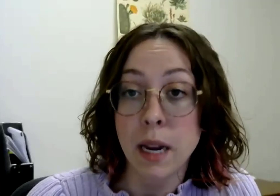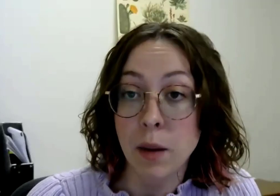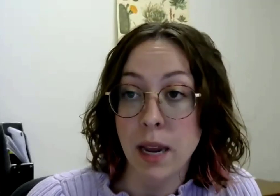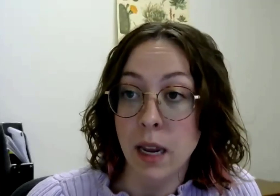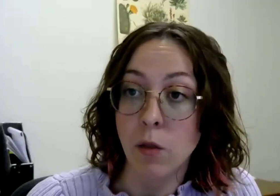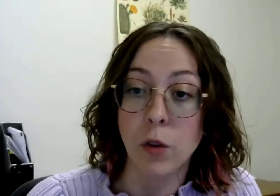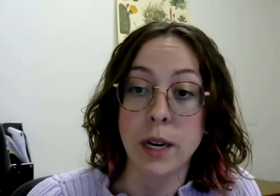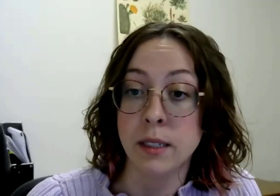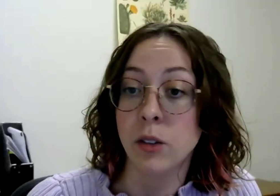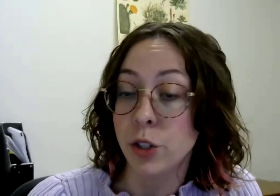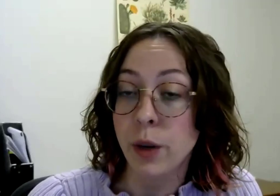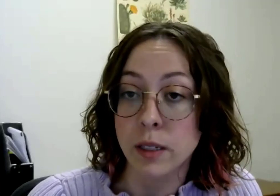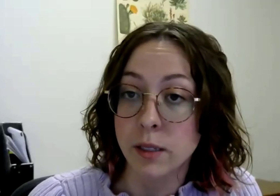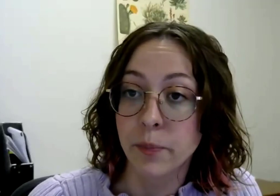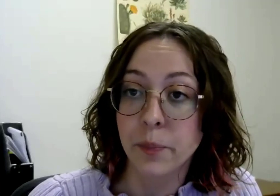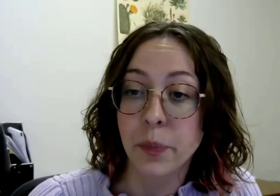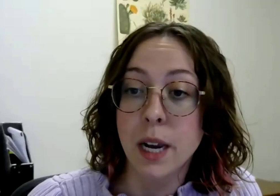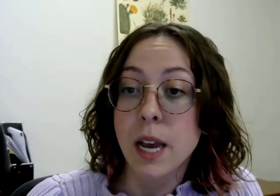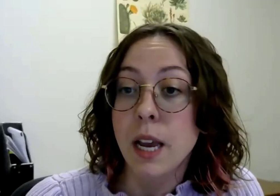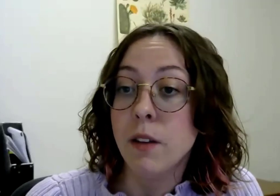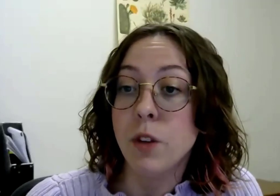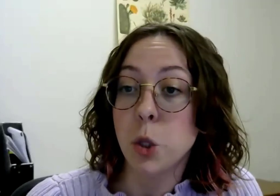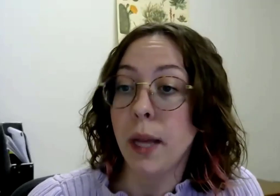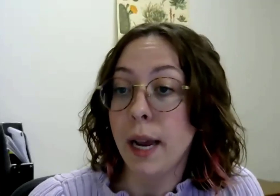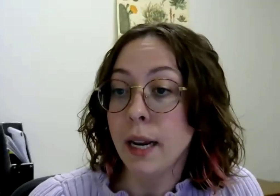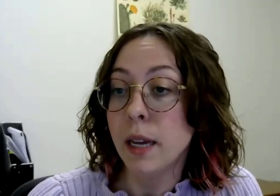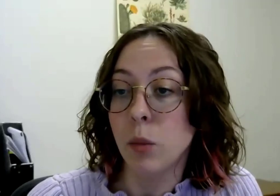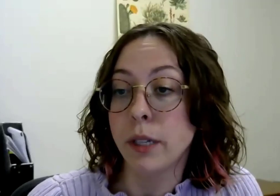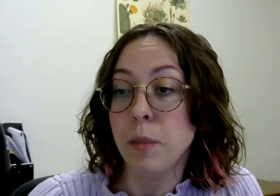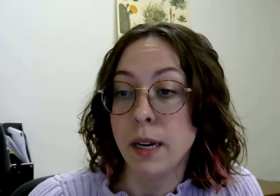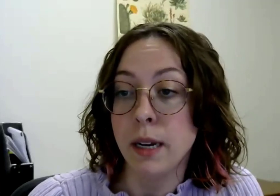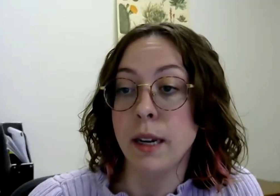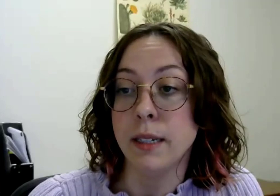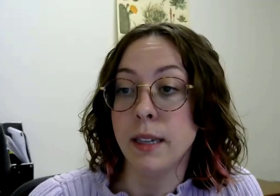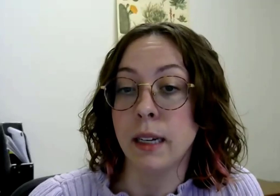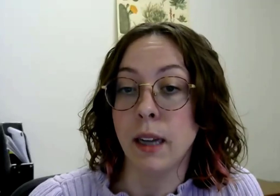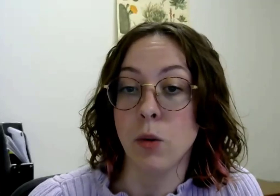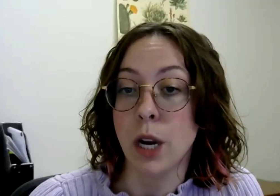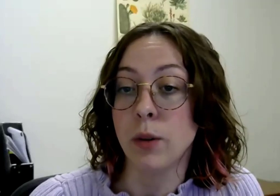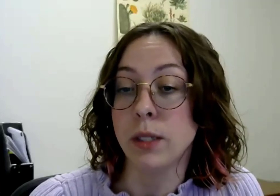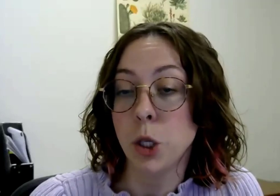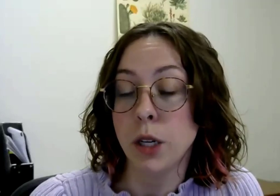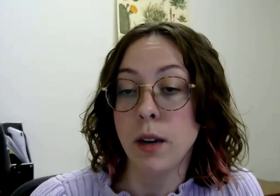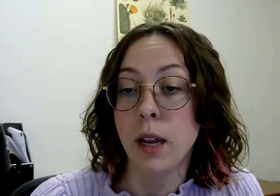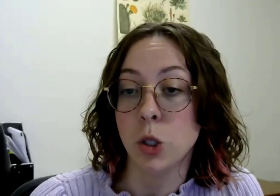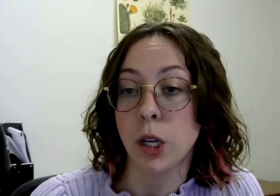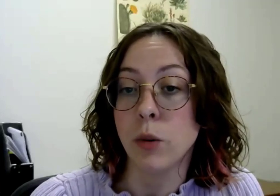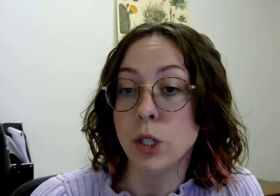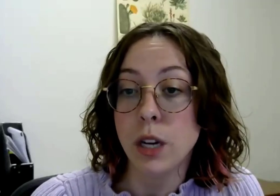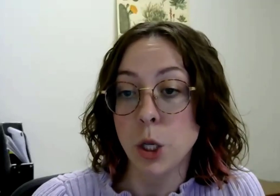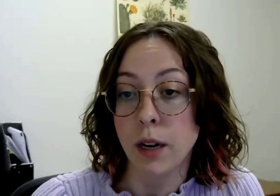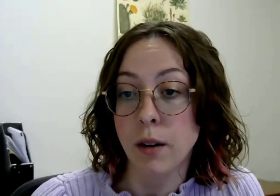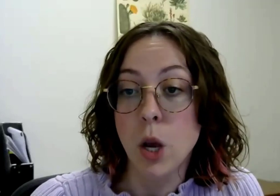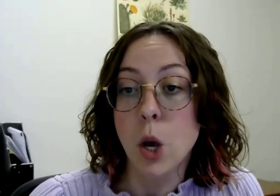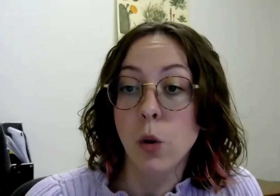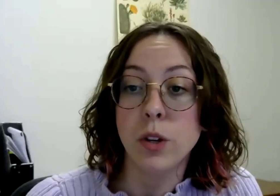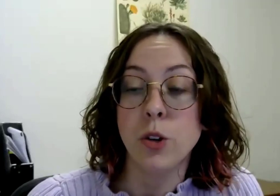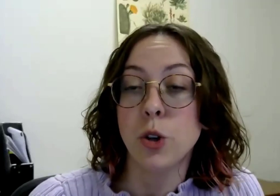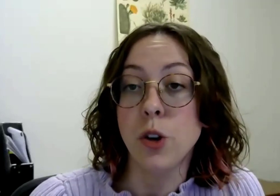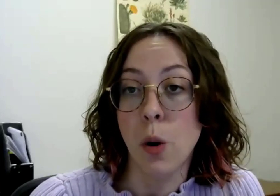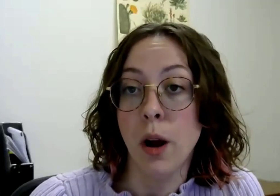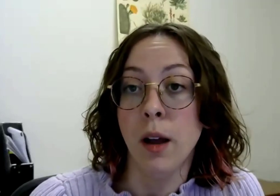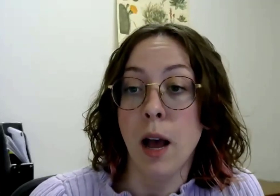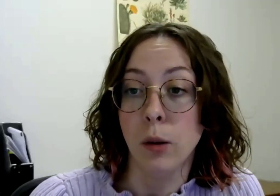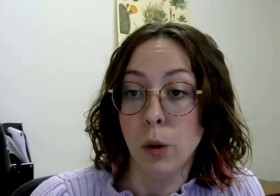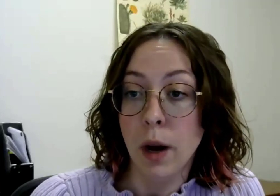facilitates meaning making for ESL students. In visual aids and multimedia in second language acquisition, English language teaching,